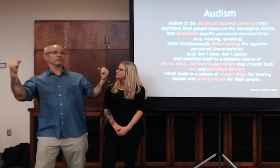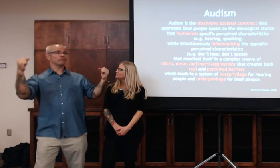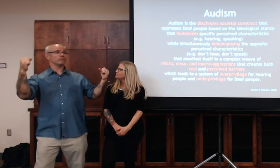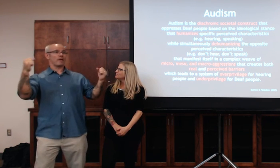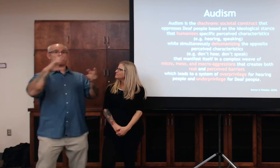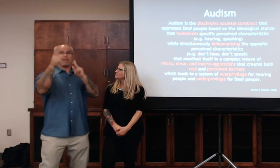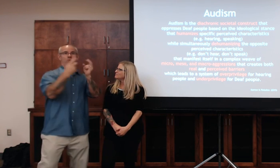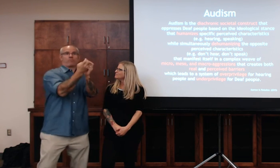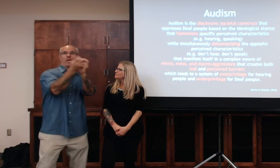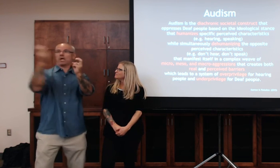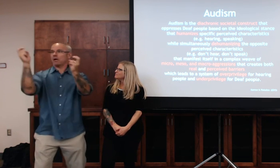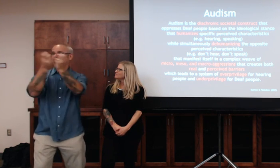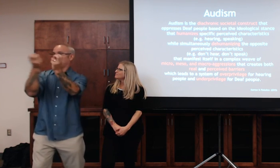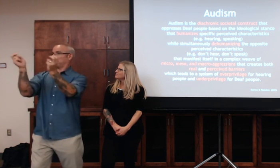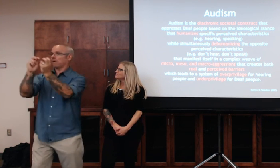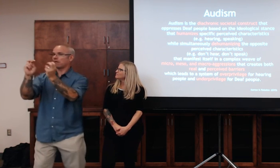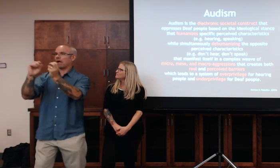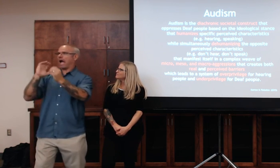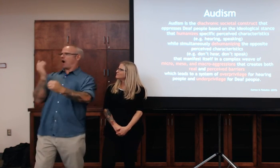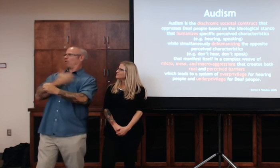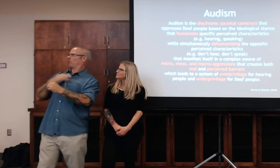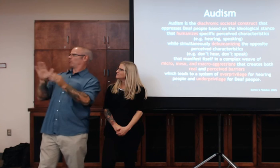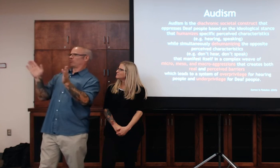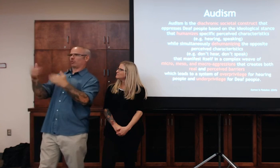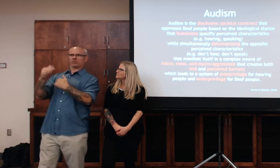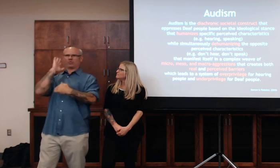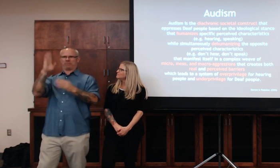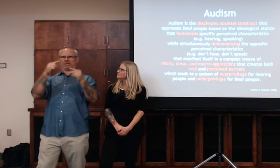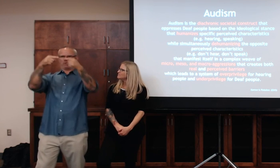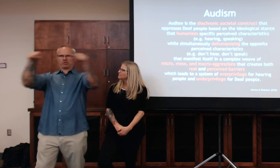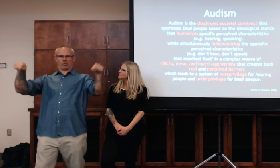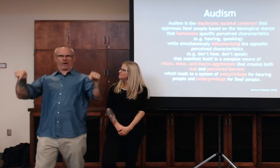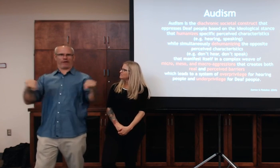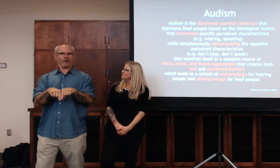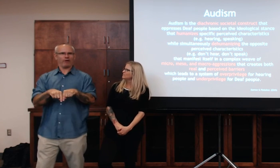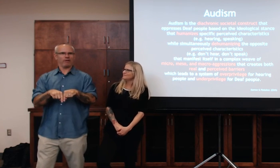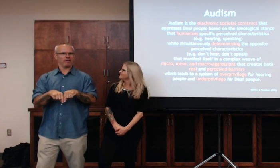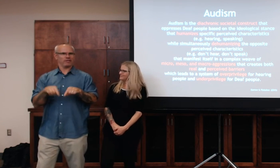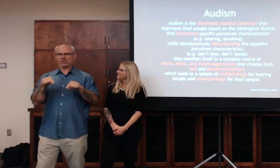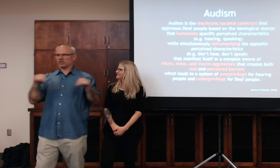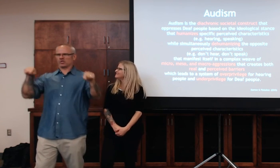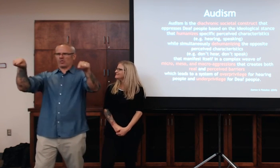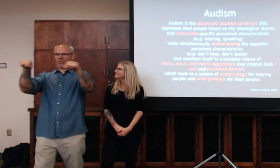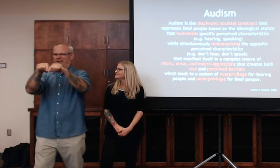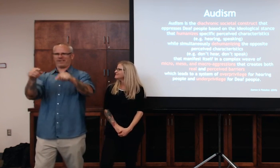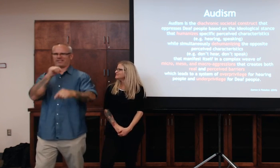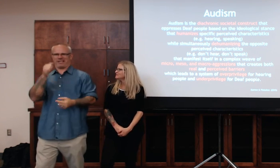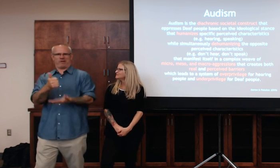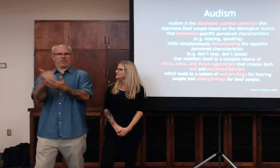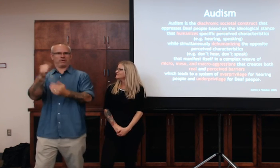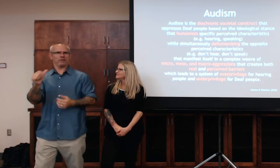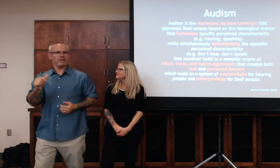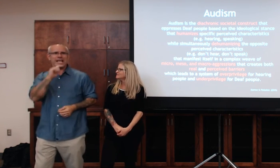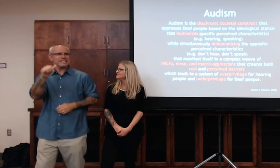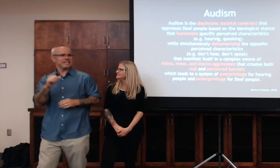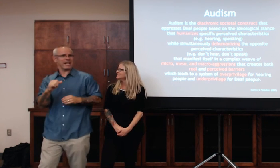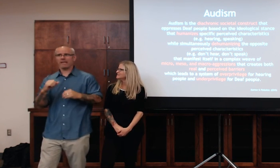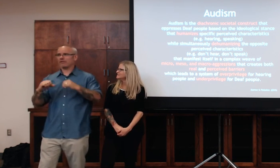capability of capturing an audience, that 360 capability. A squared room, no, you would have a circle room, a room that